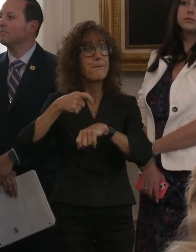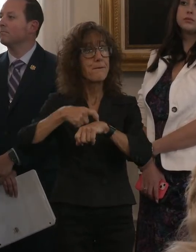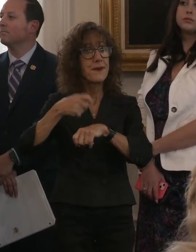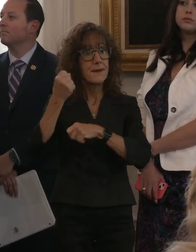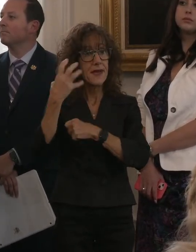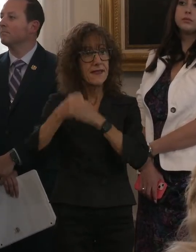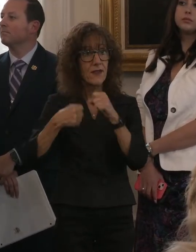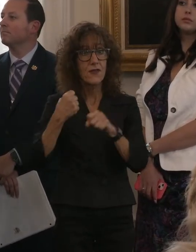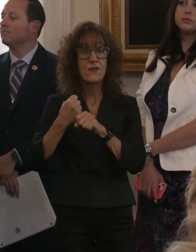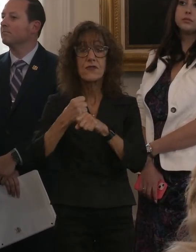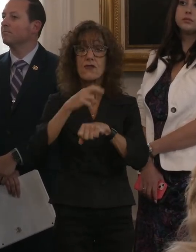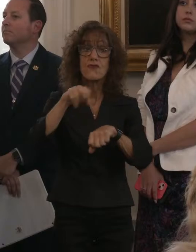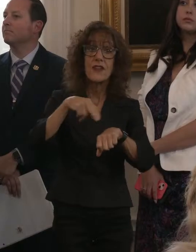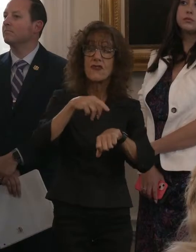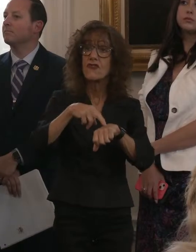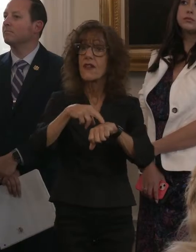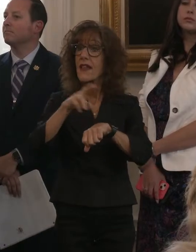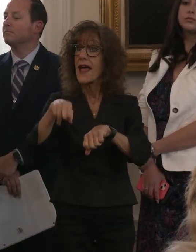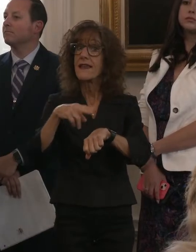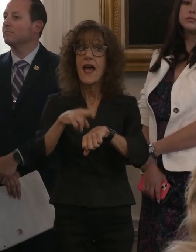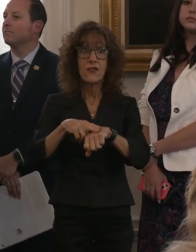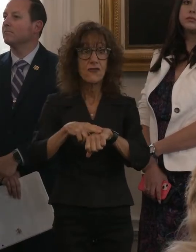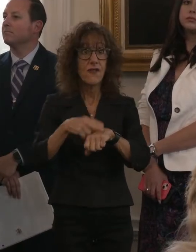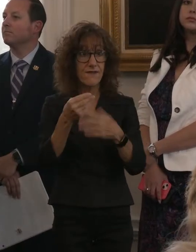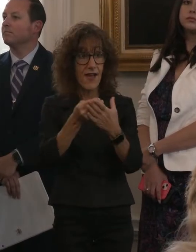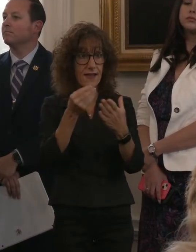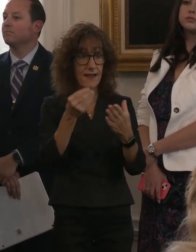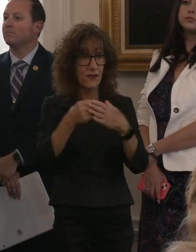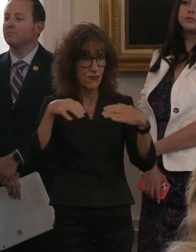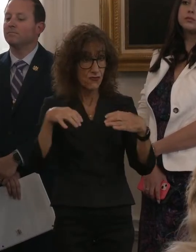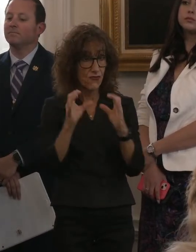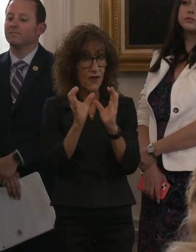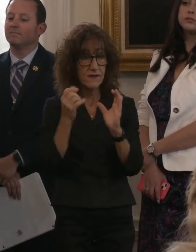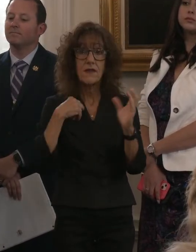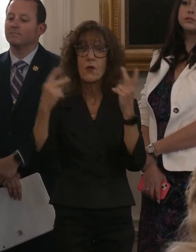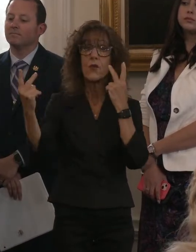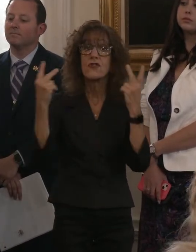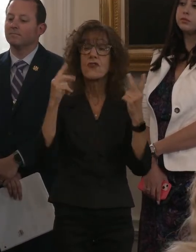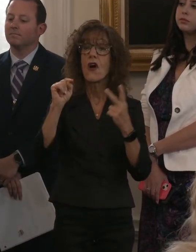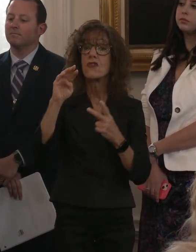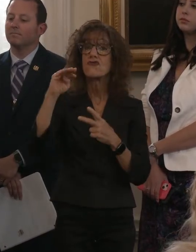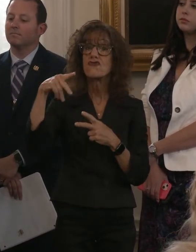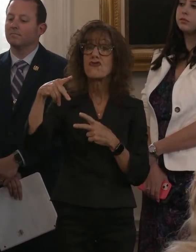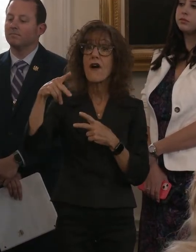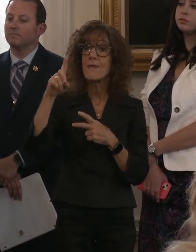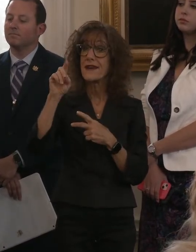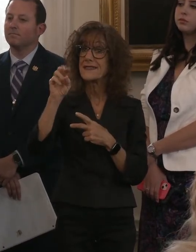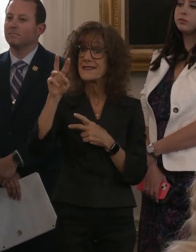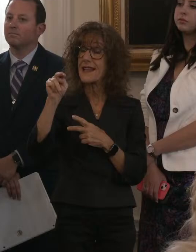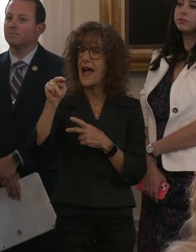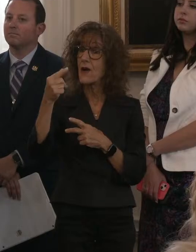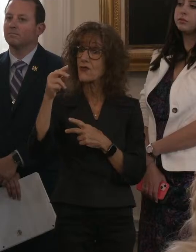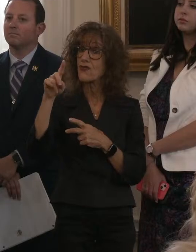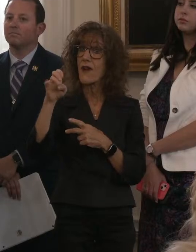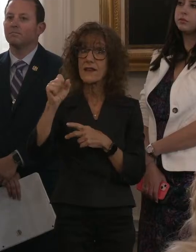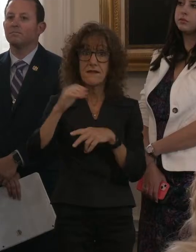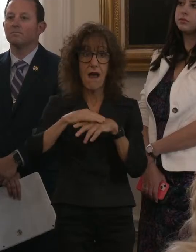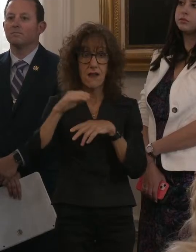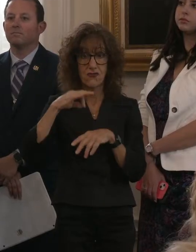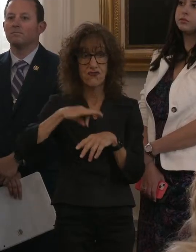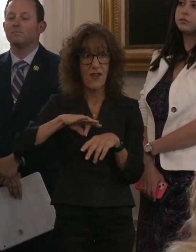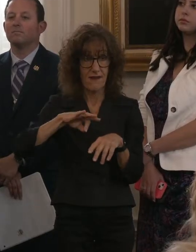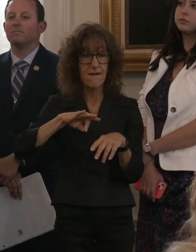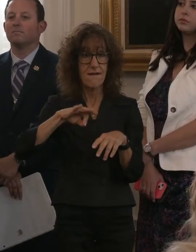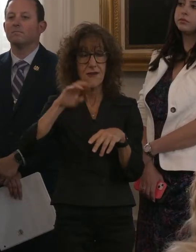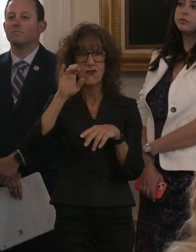regional and a national financial crisis. That we saw Trump downgrades on the credit of Washington,